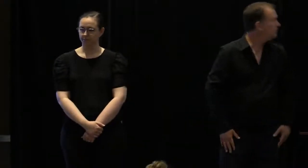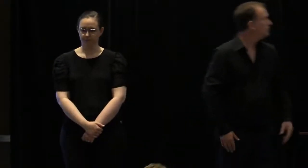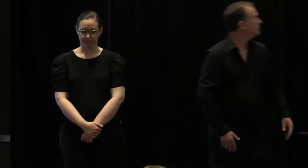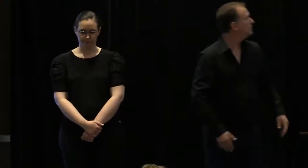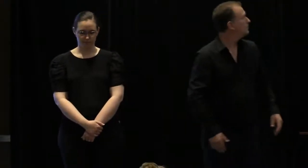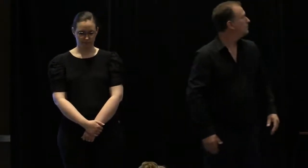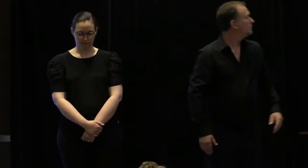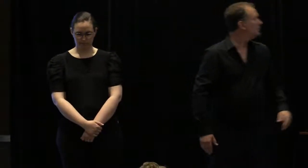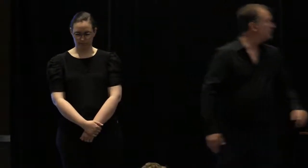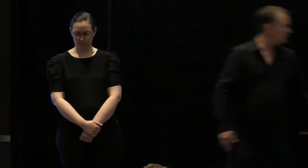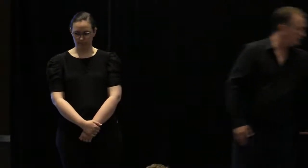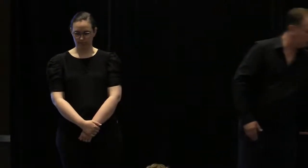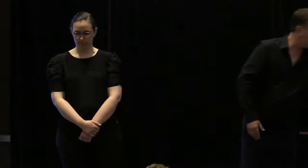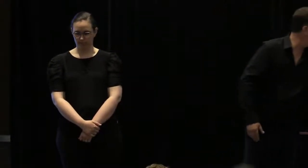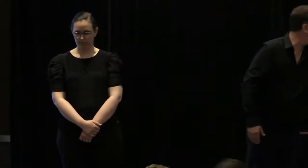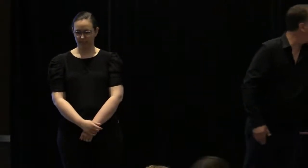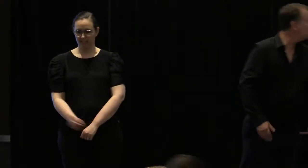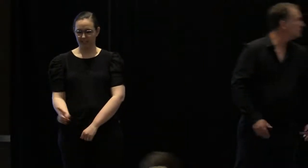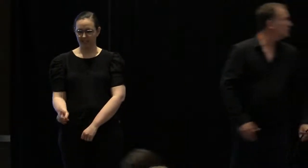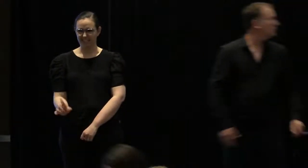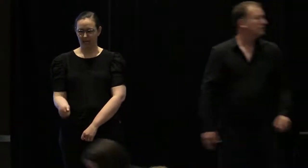Thank you.